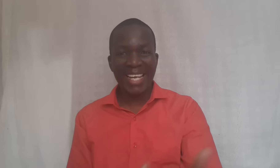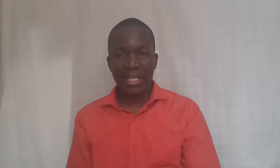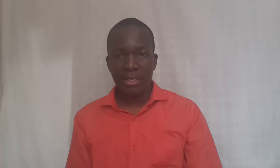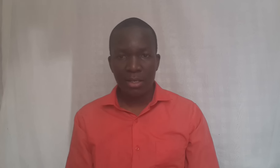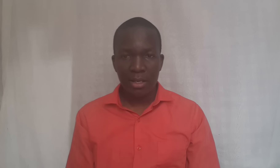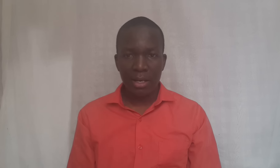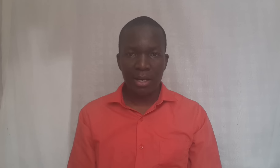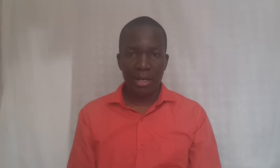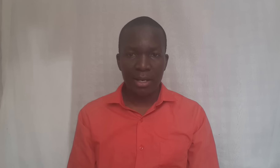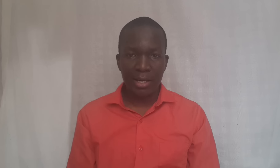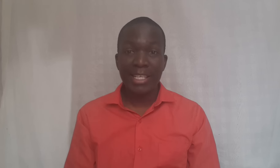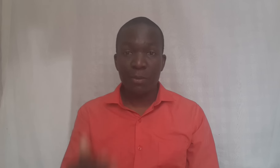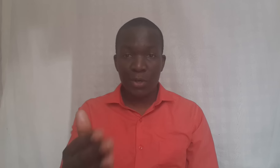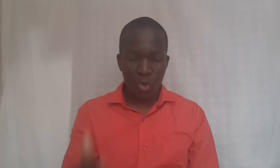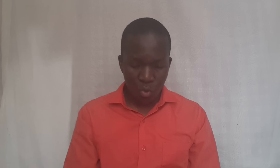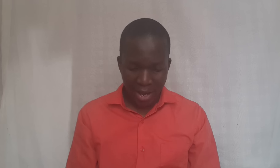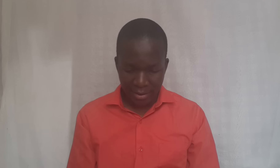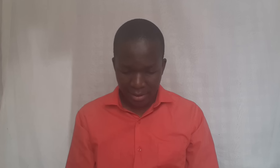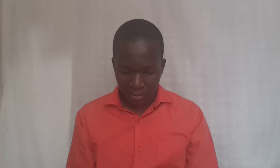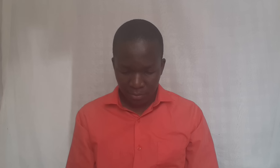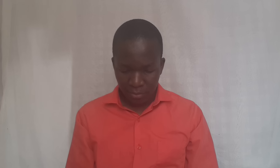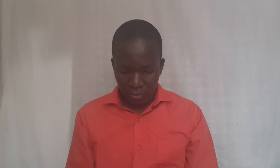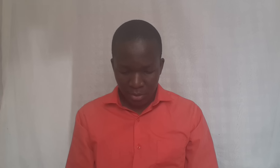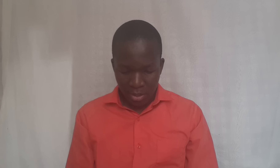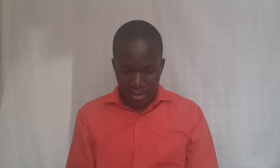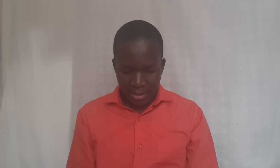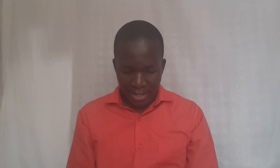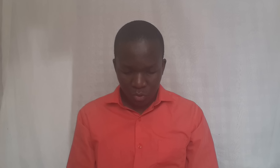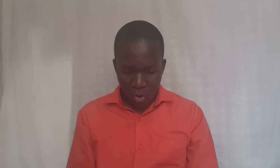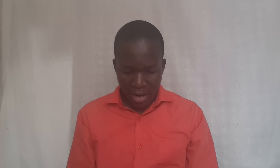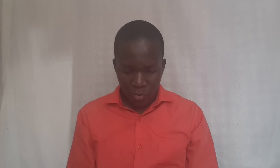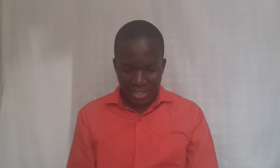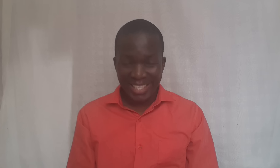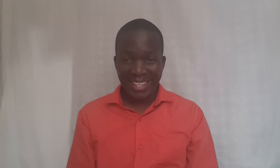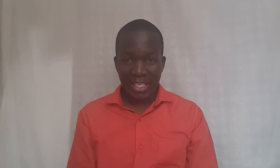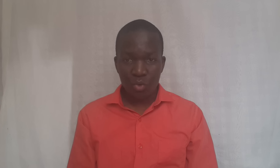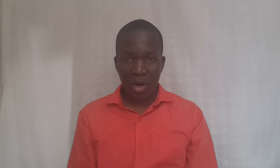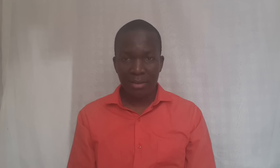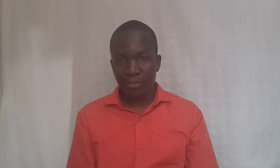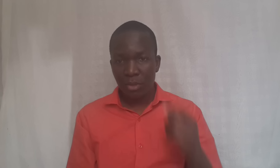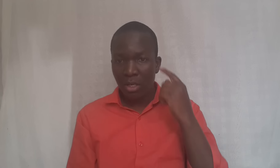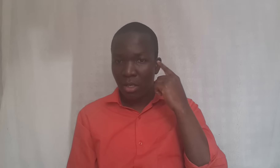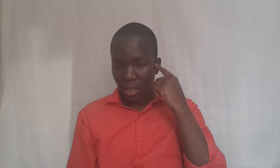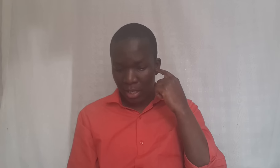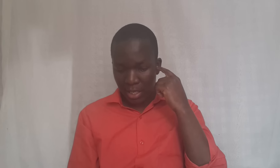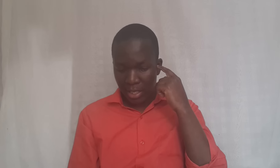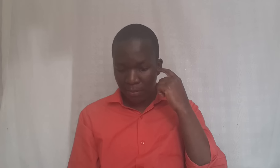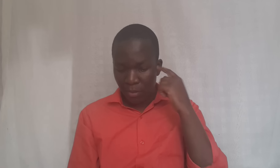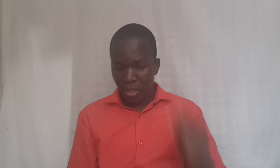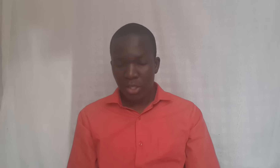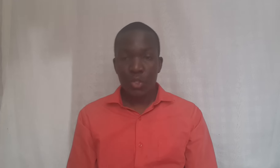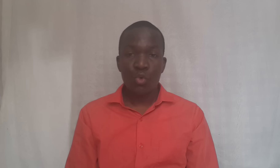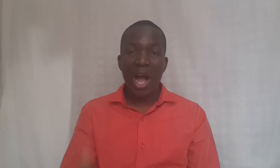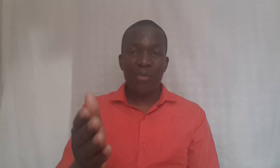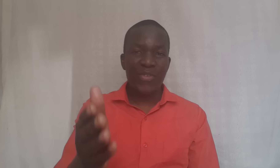gain in the spiritual world. The next word, which is the last one, to